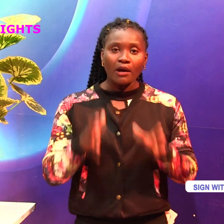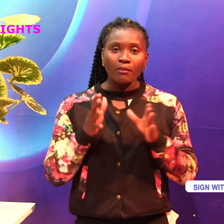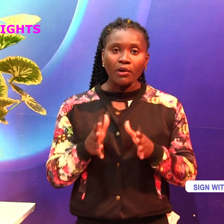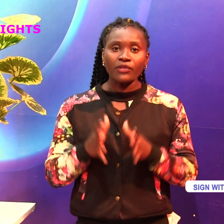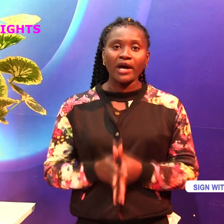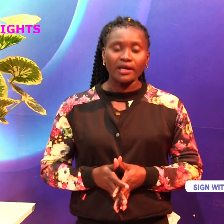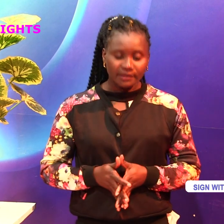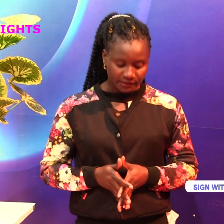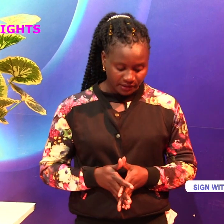bother,